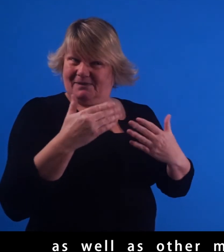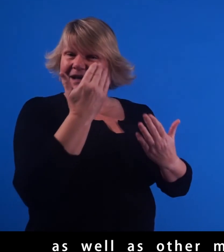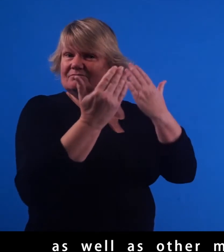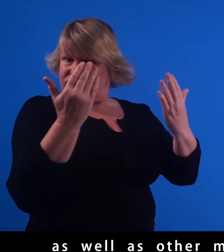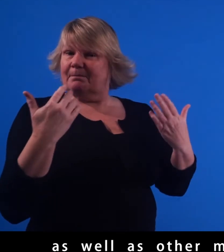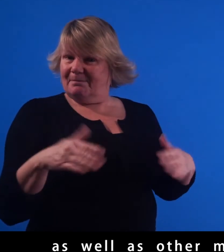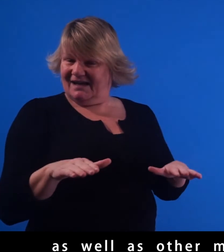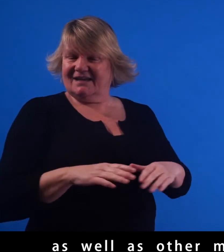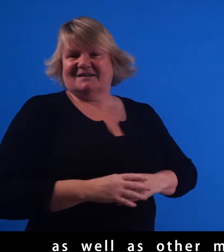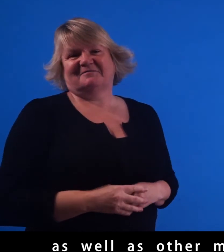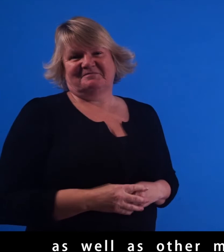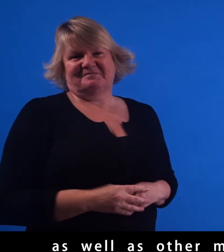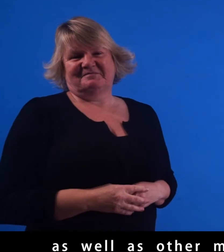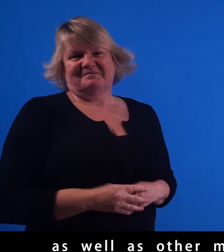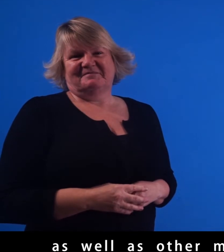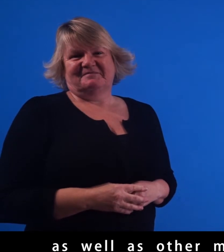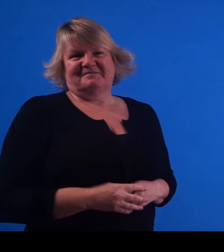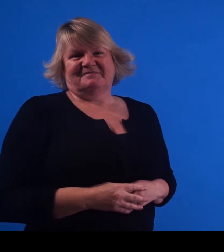Spark.